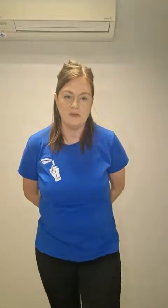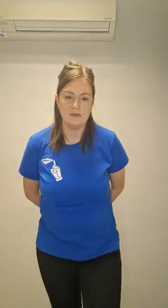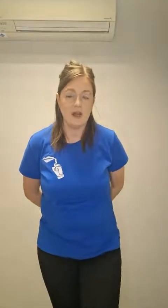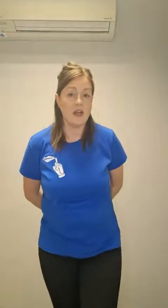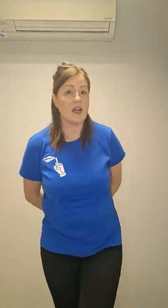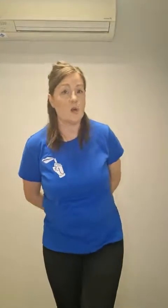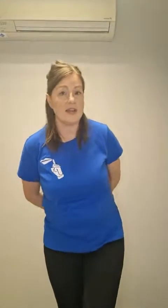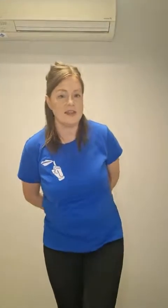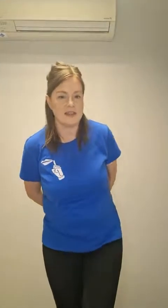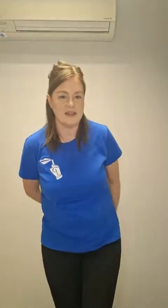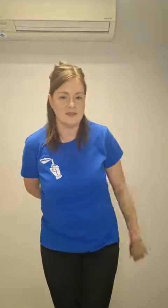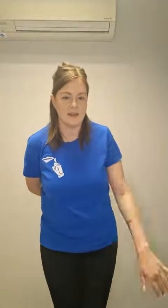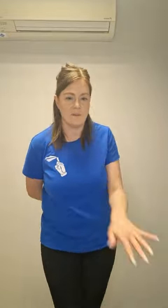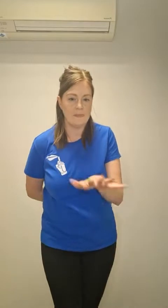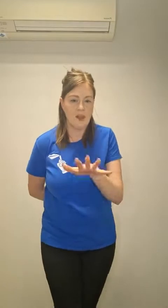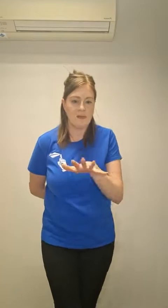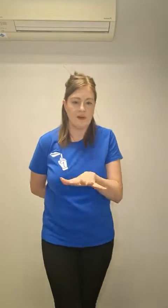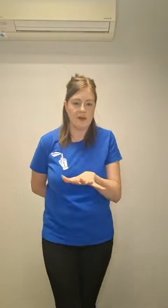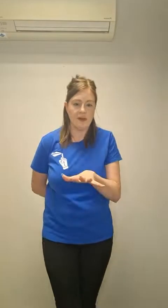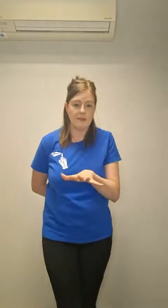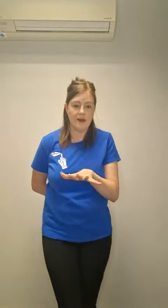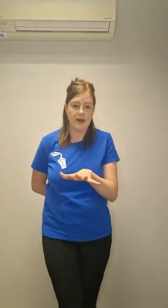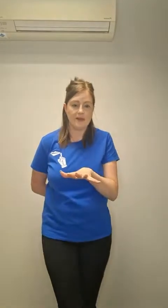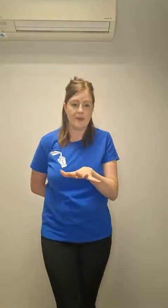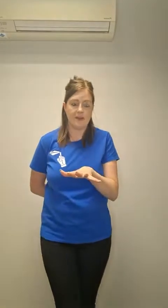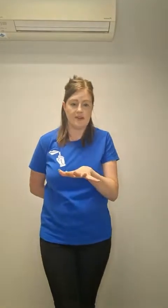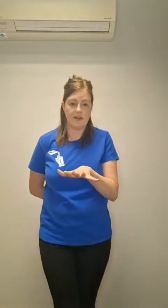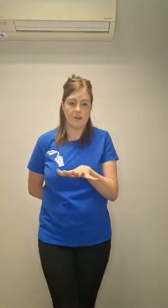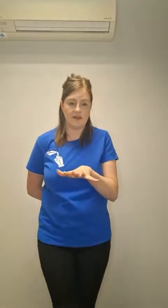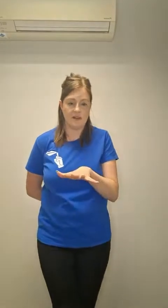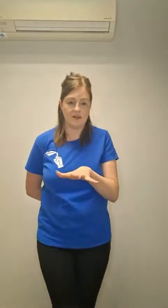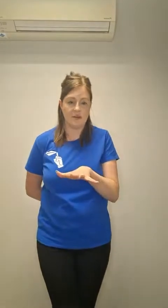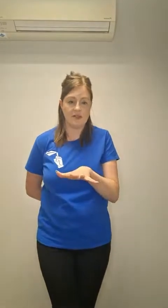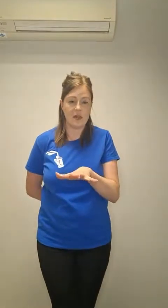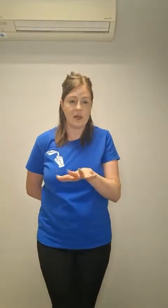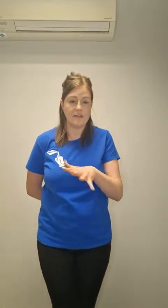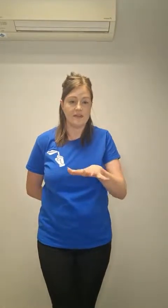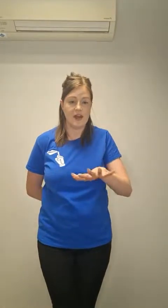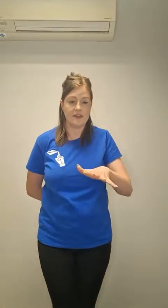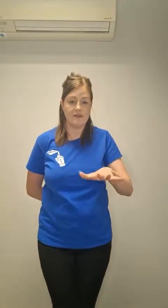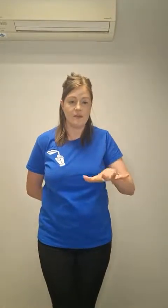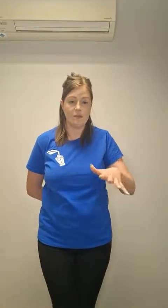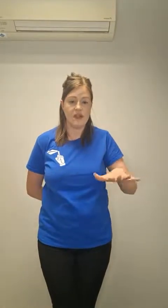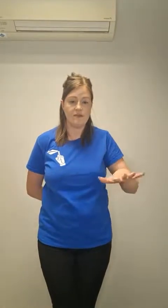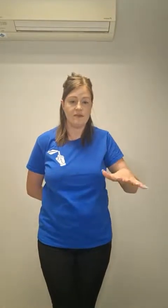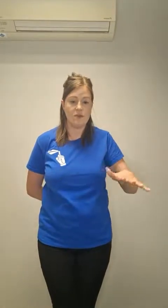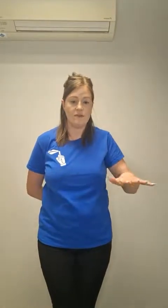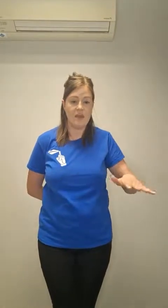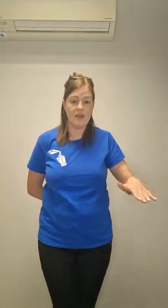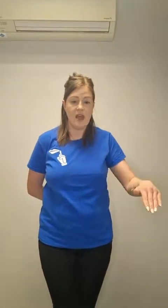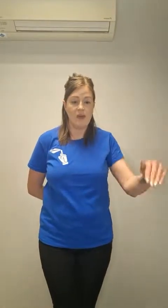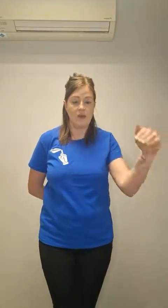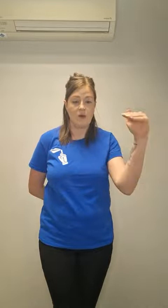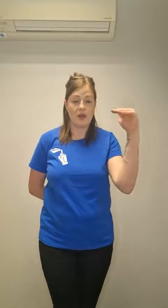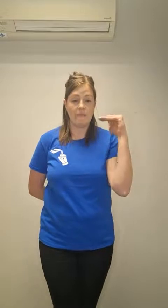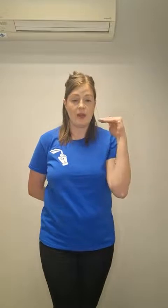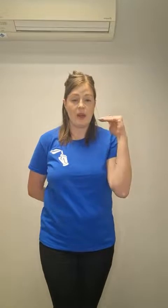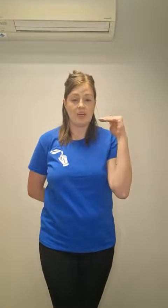But Aquatic Center, working open hand, palm down, pointing forward, arm moves out in a smooth wavy movement, then working bent hand, palm